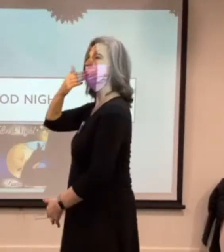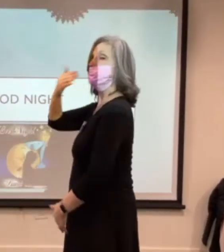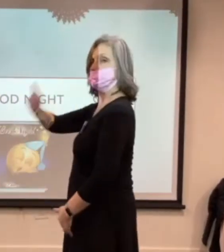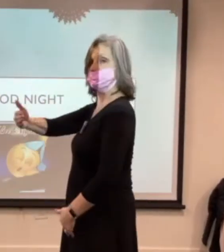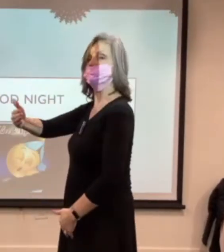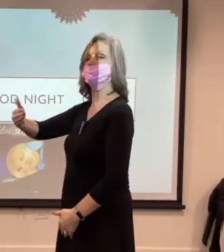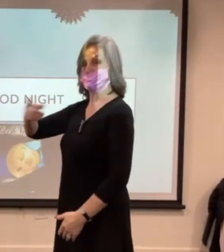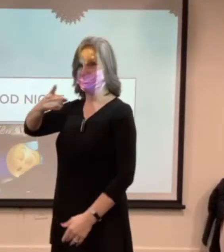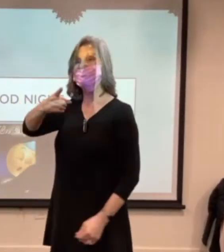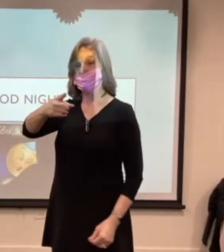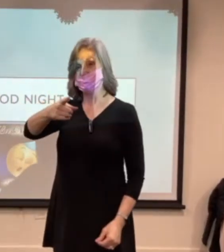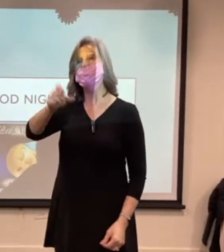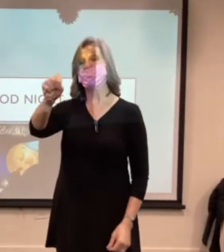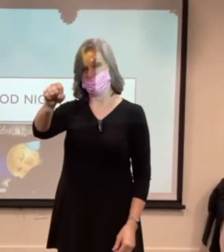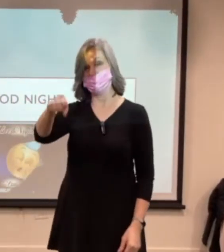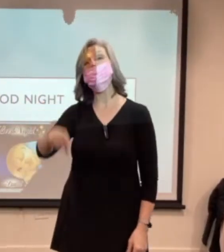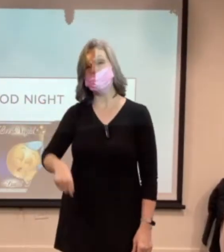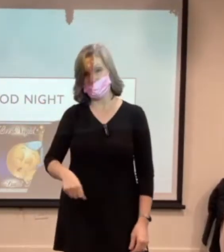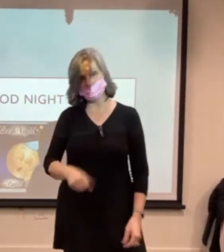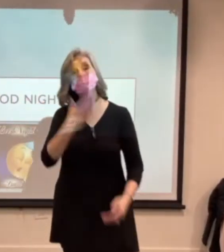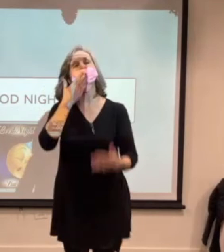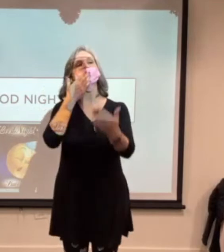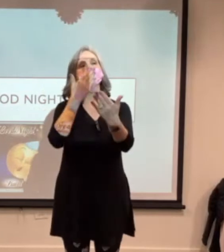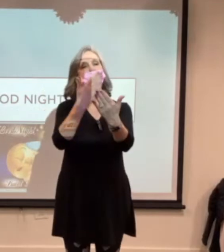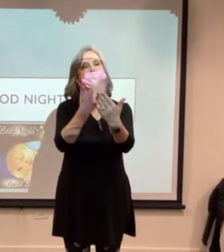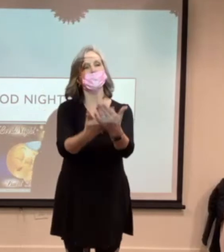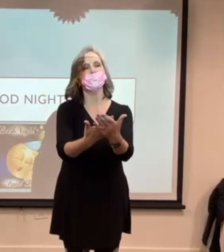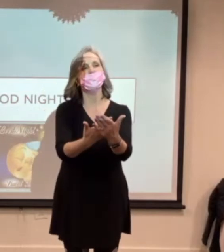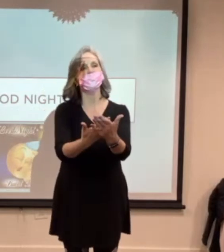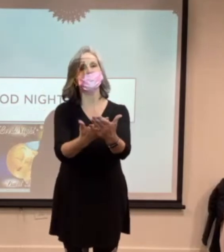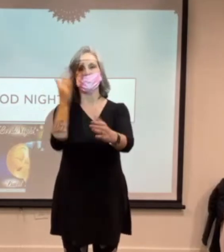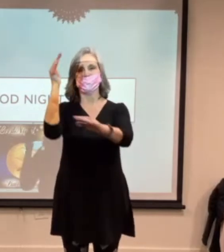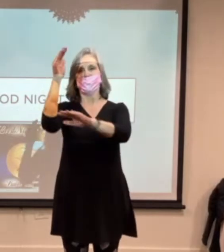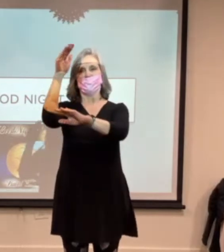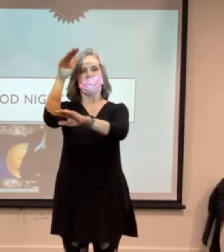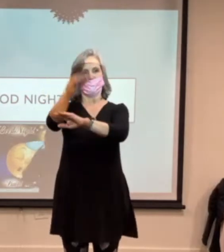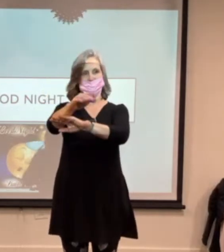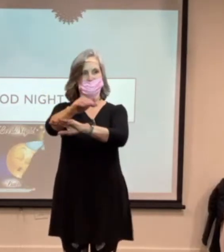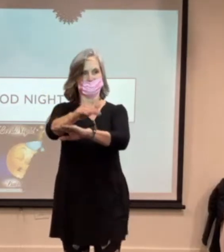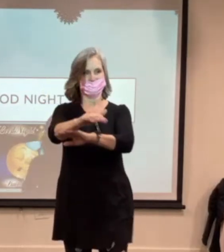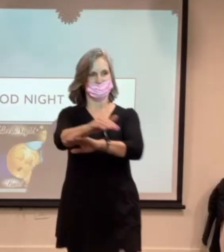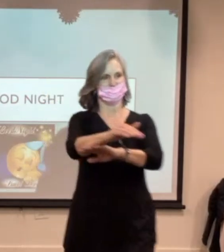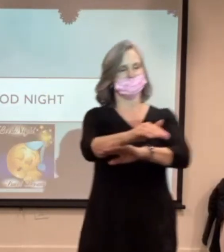That I learned from video my son had for his kids. Yep. Good night.